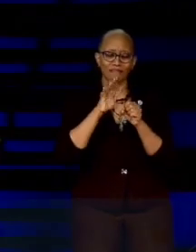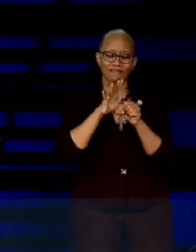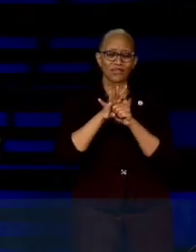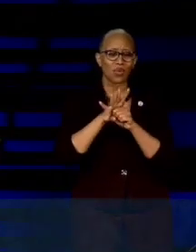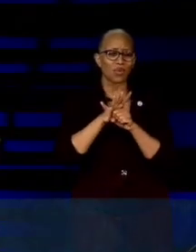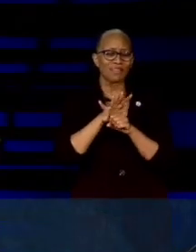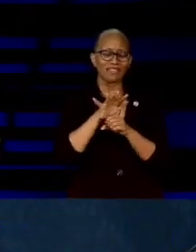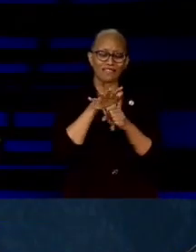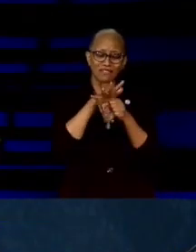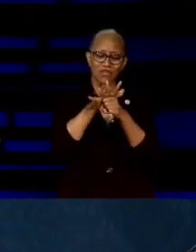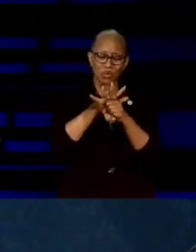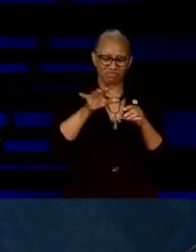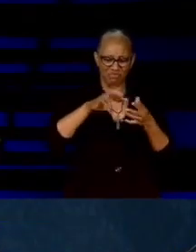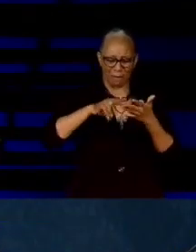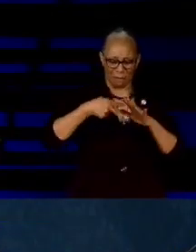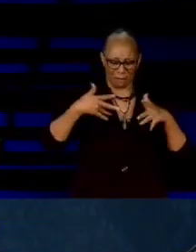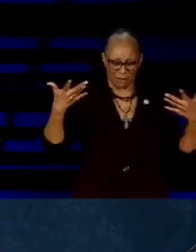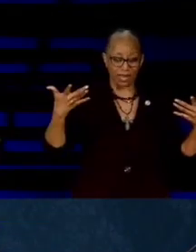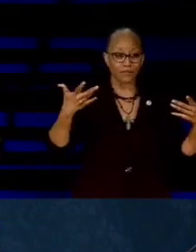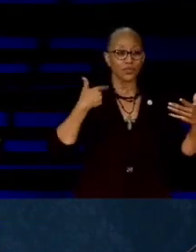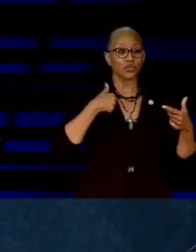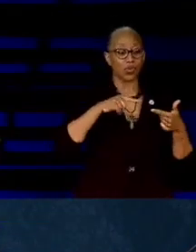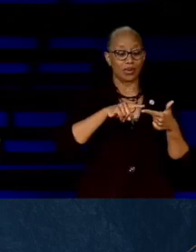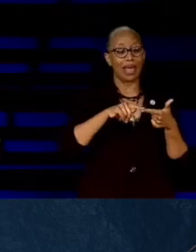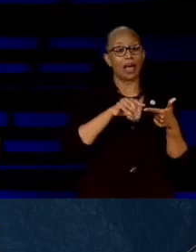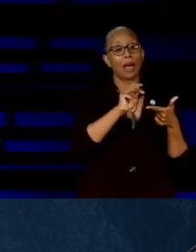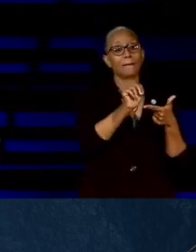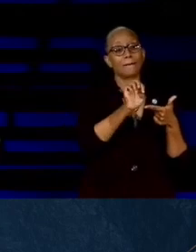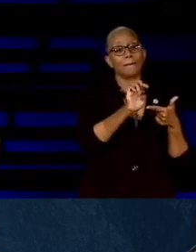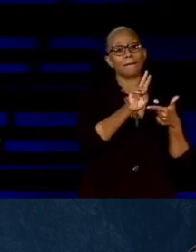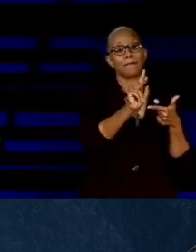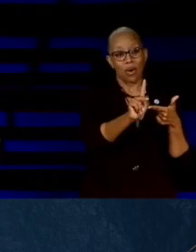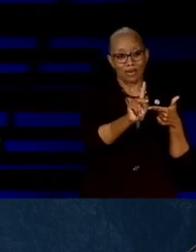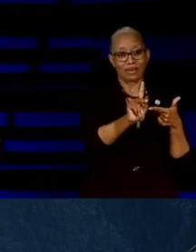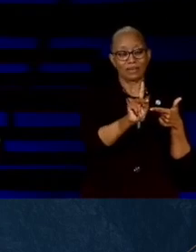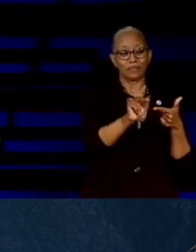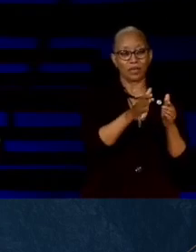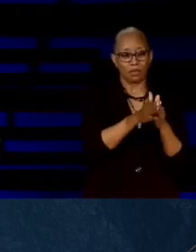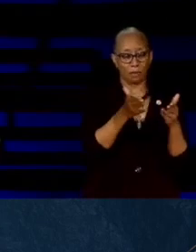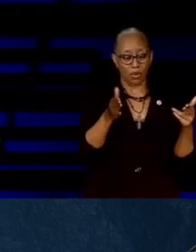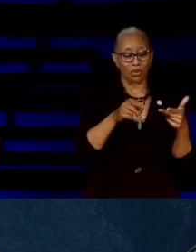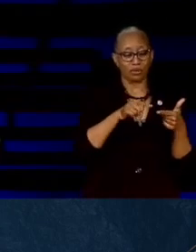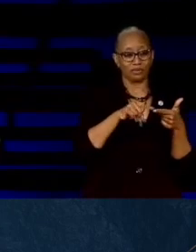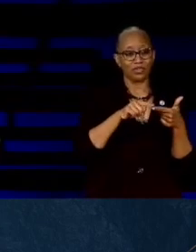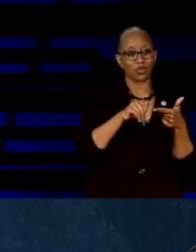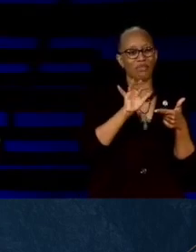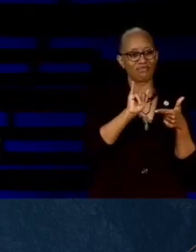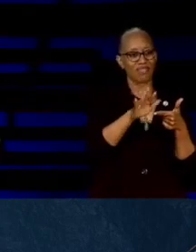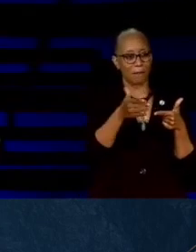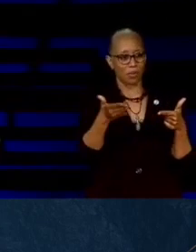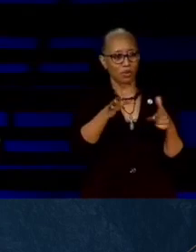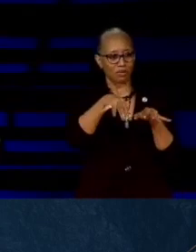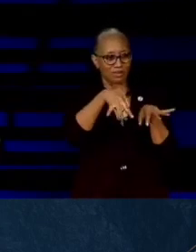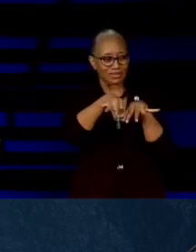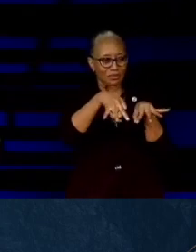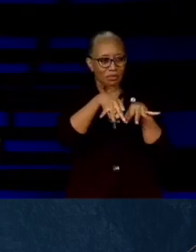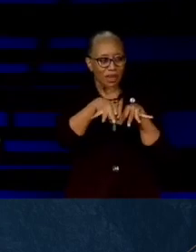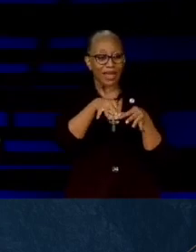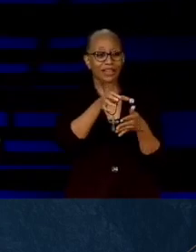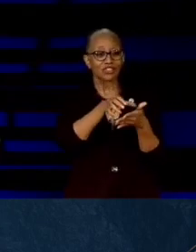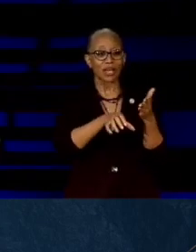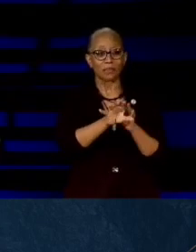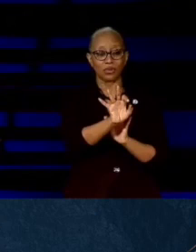Snow white fullness. What do you mean? Well, you got to go to Mark. Catch it, note taker. We're in the synoptic, so you got to go to Mark